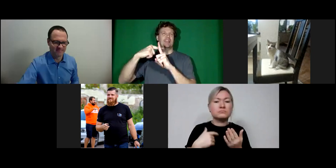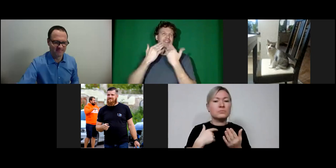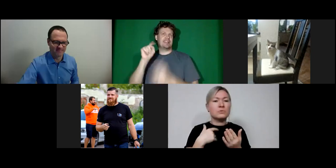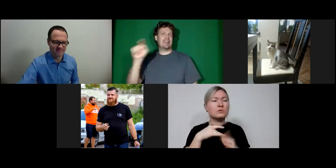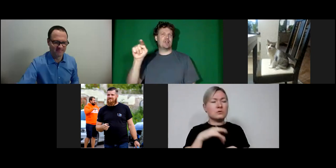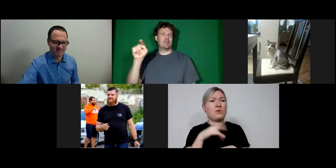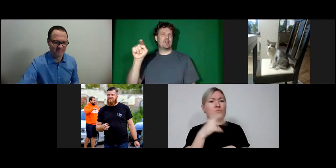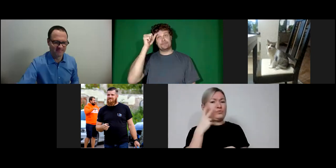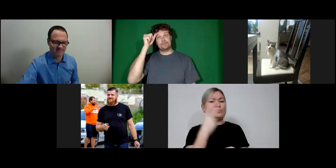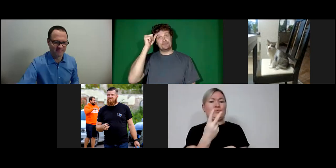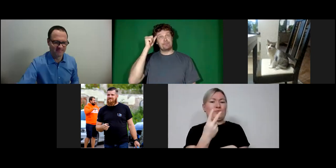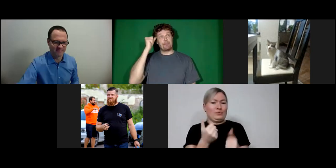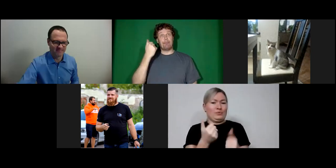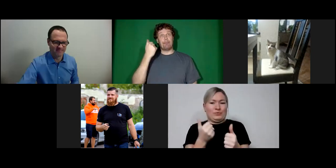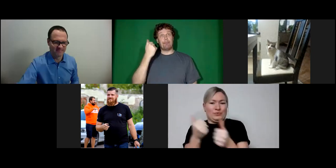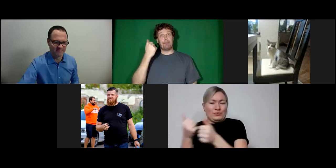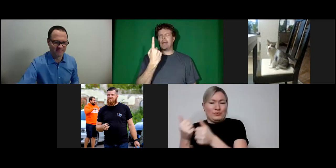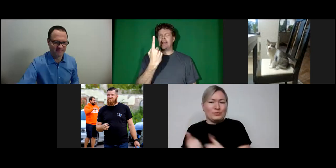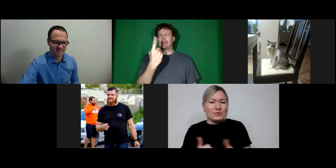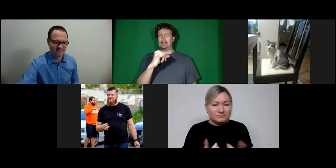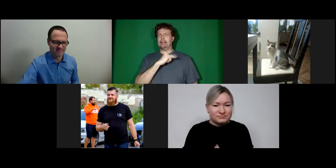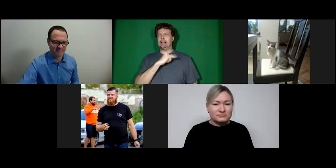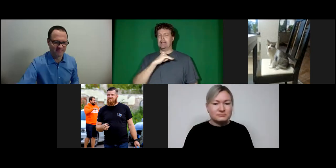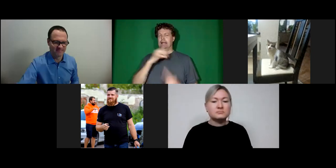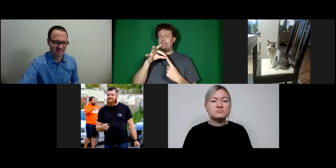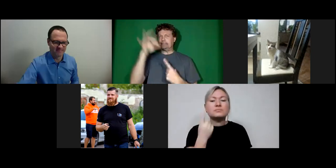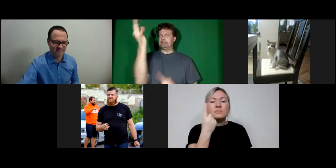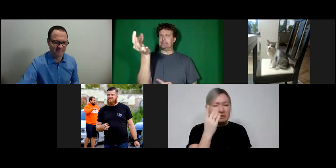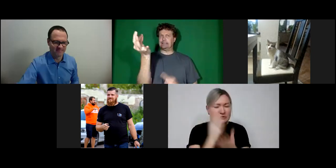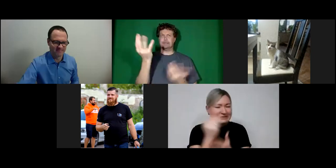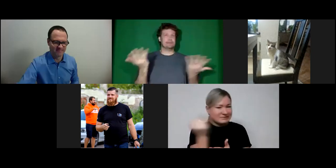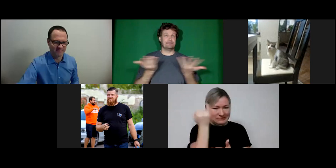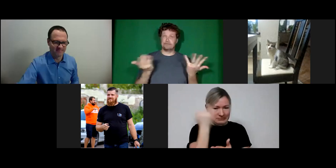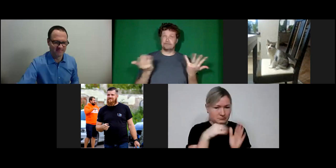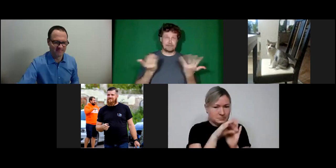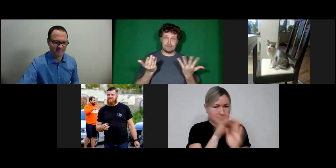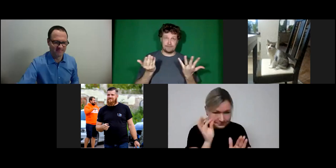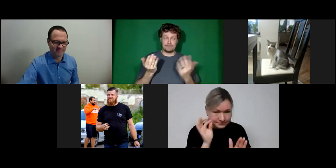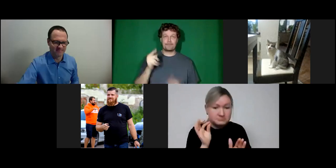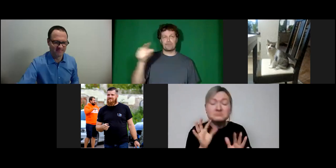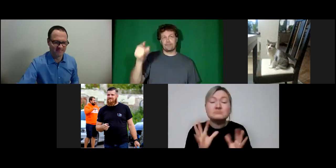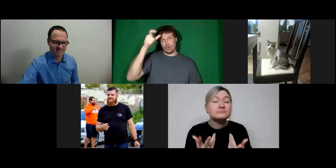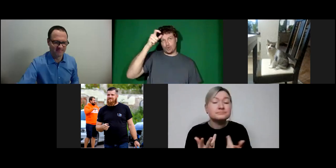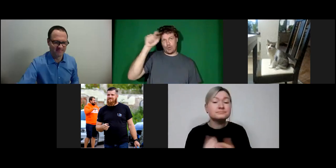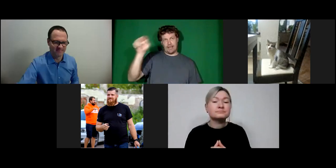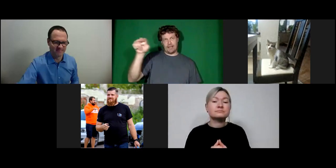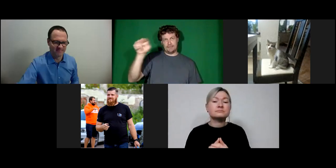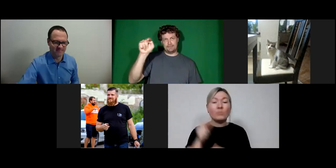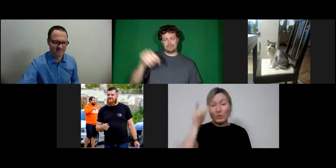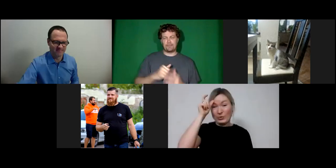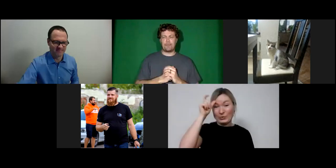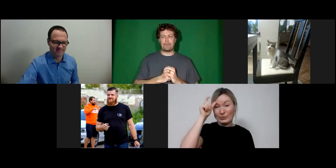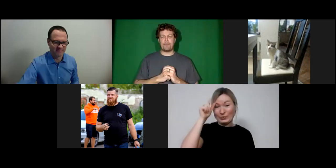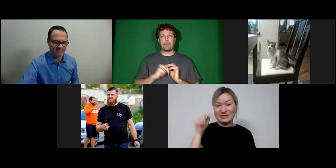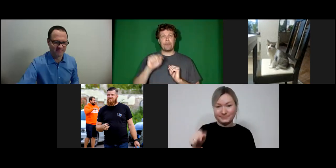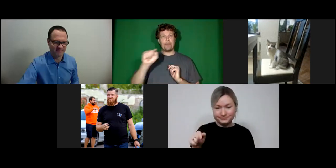negative experiences, but so many positive experiences. I was very lucky. But one experience I want to share in